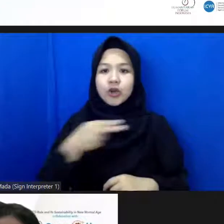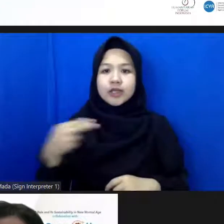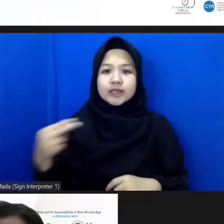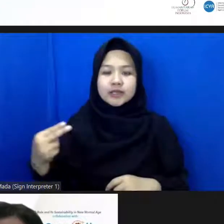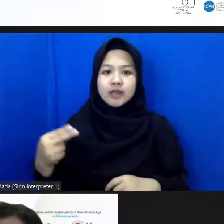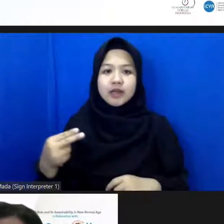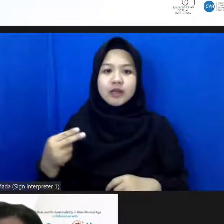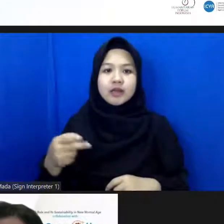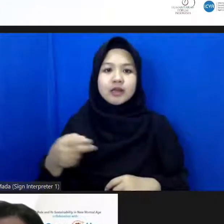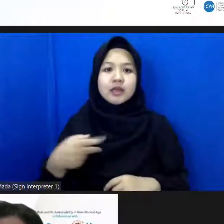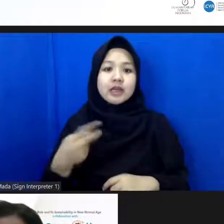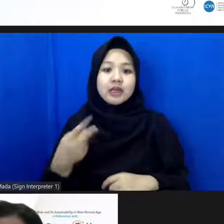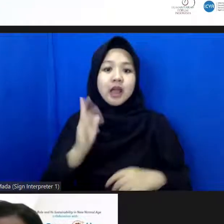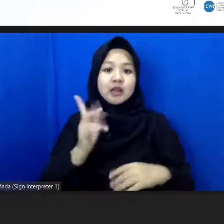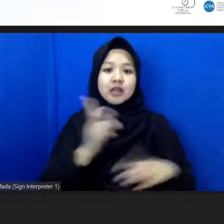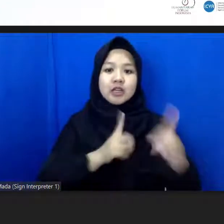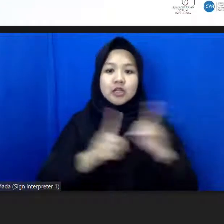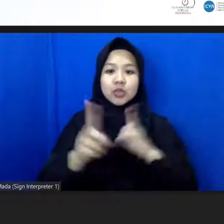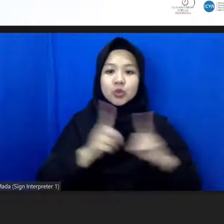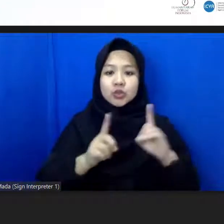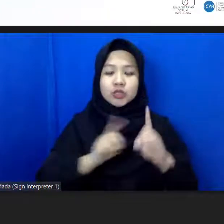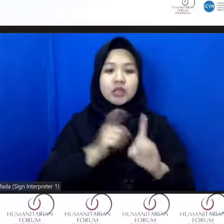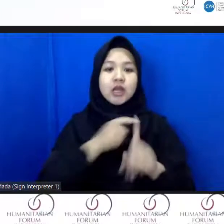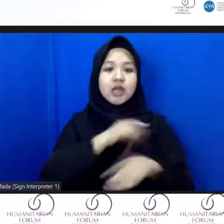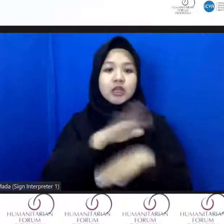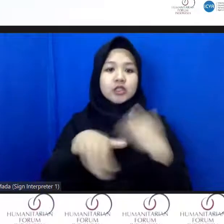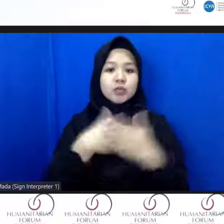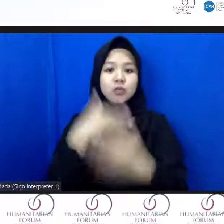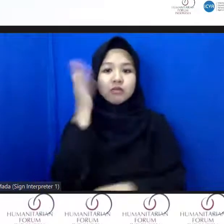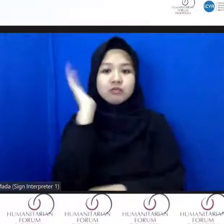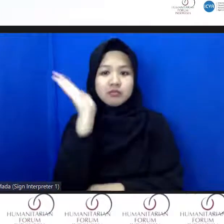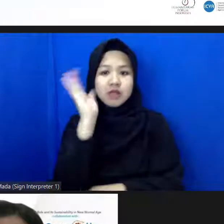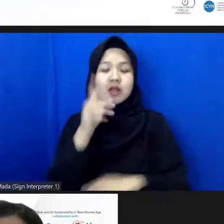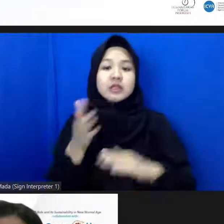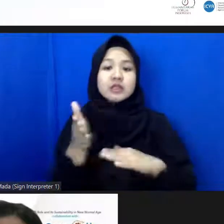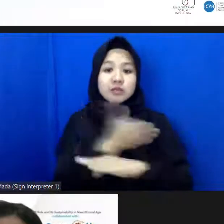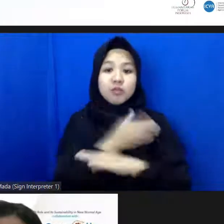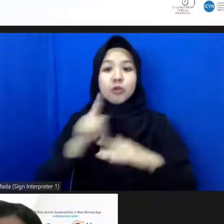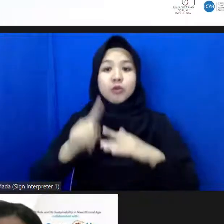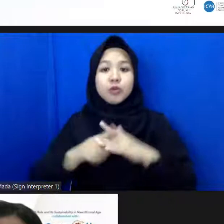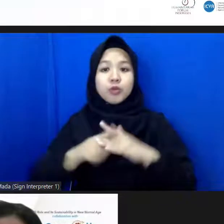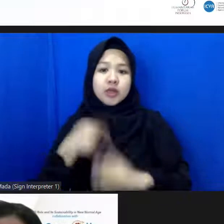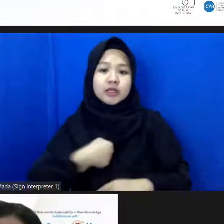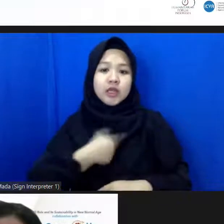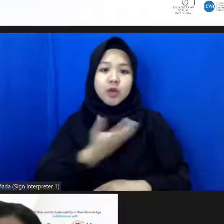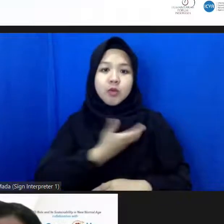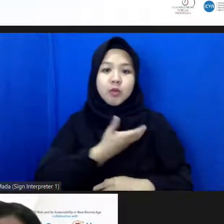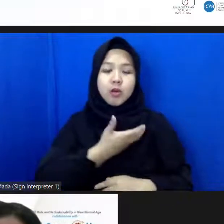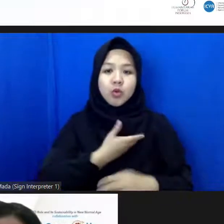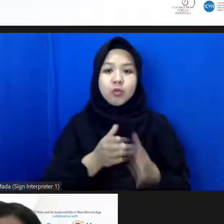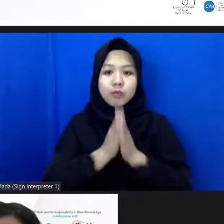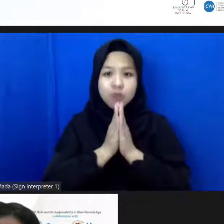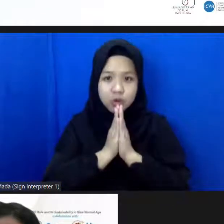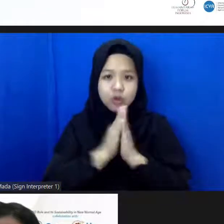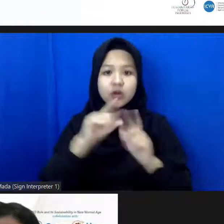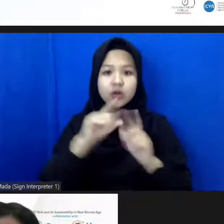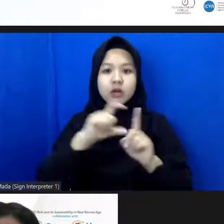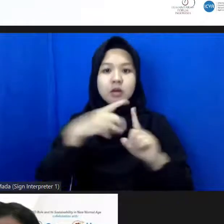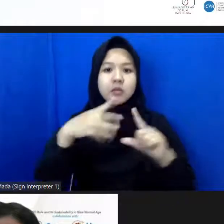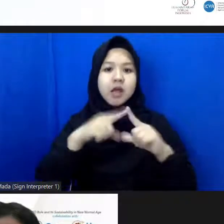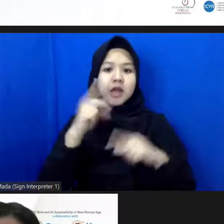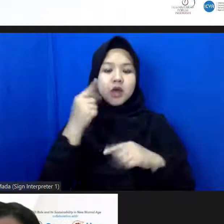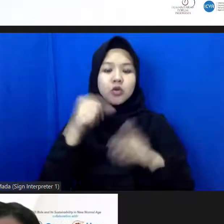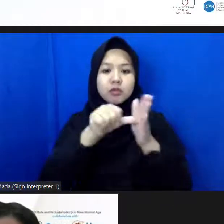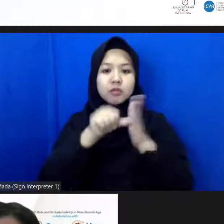insightful discussion with all the speakers. But before we start, I may ask Mbak Dear to help